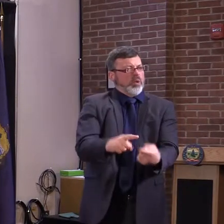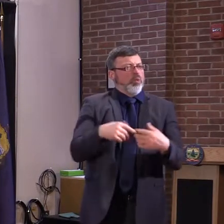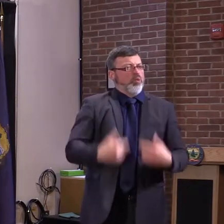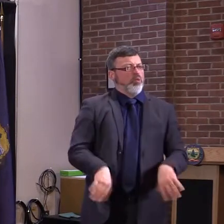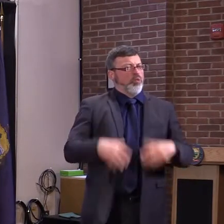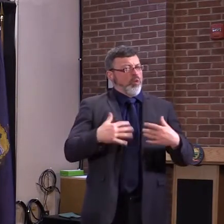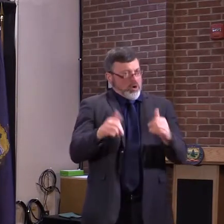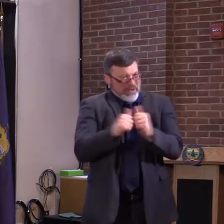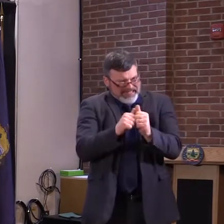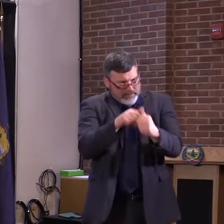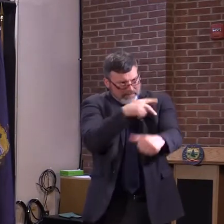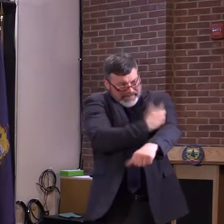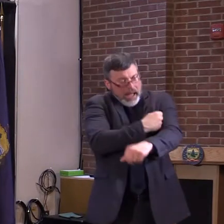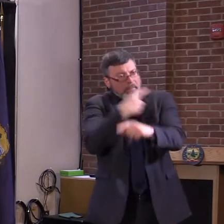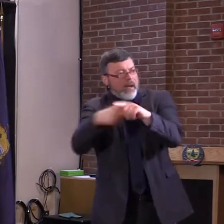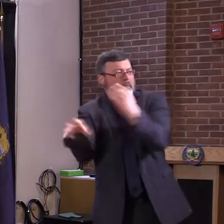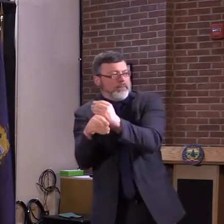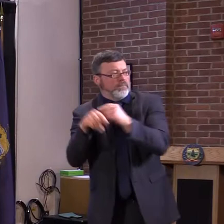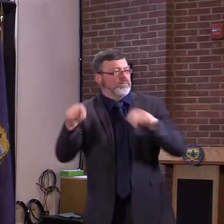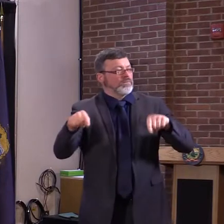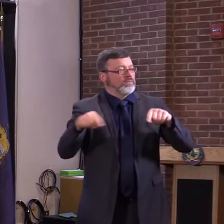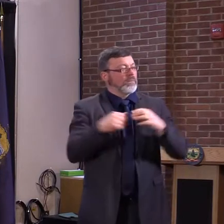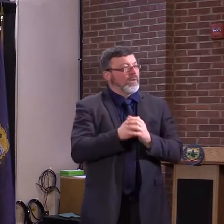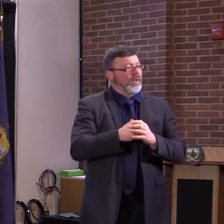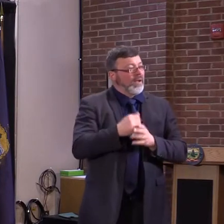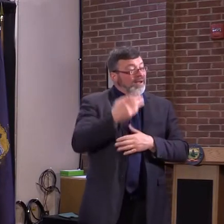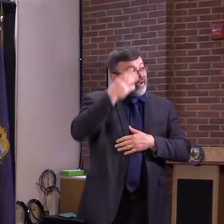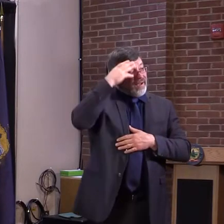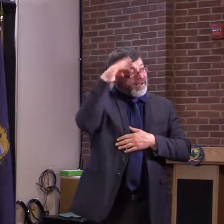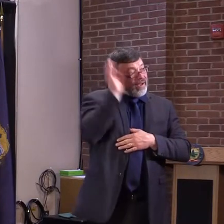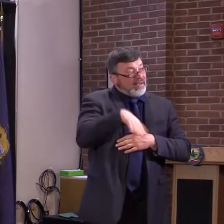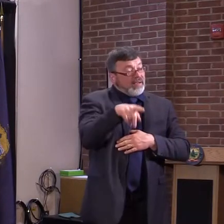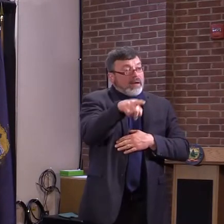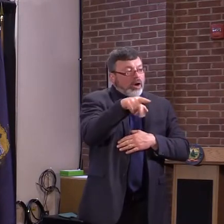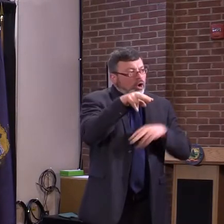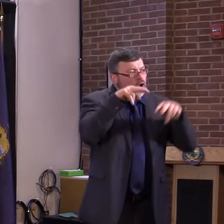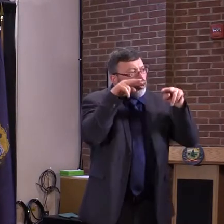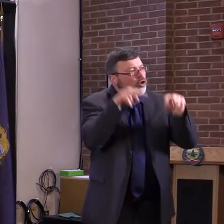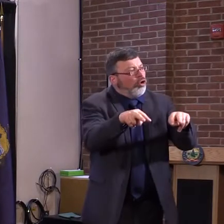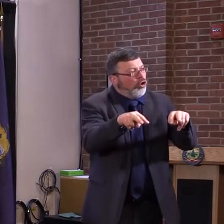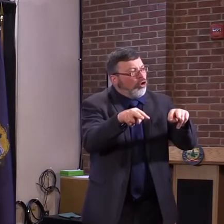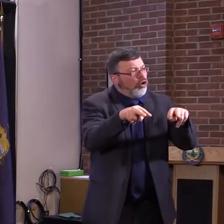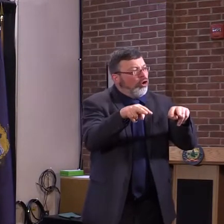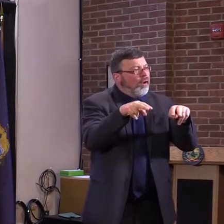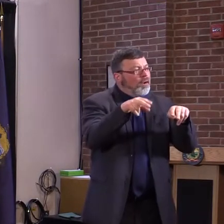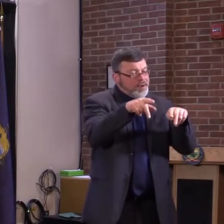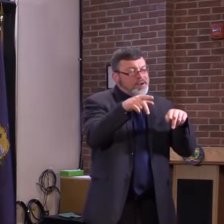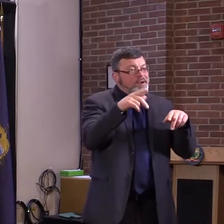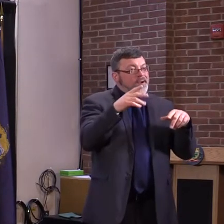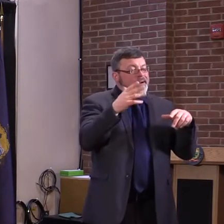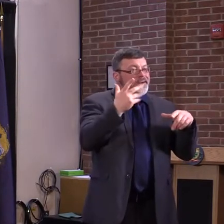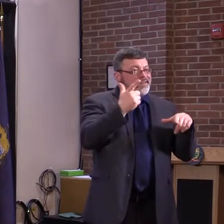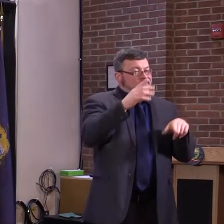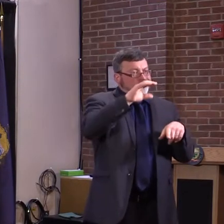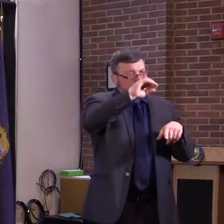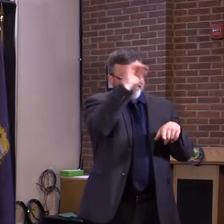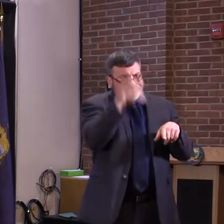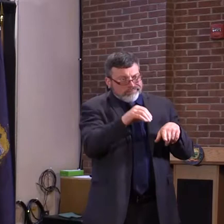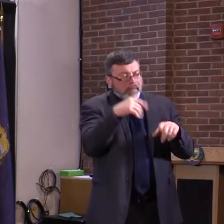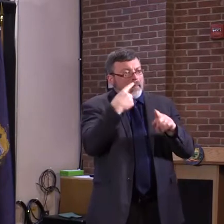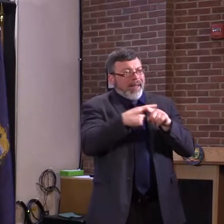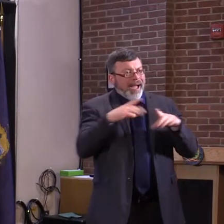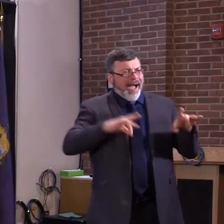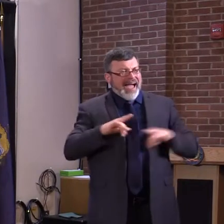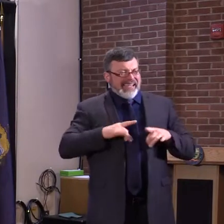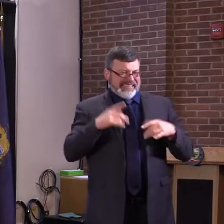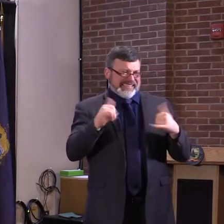And unfortunately, case and mortality rates are considerably higher among people who are unvaccinated.